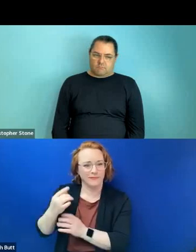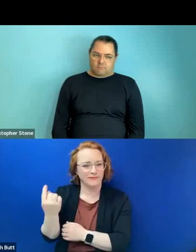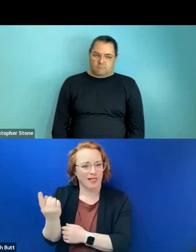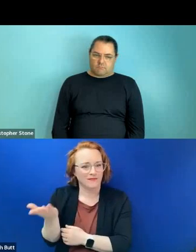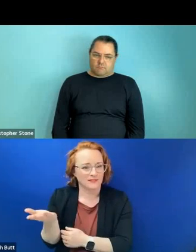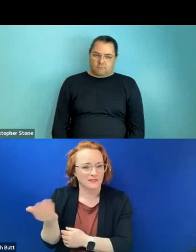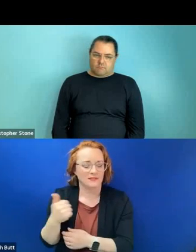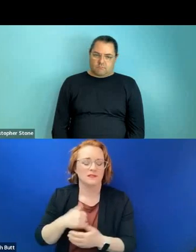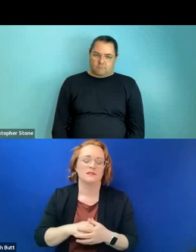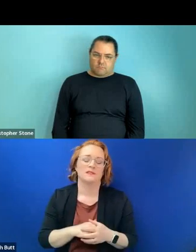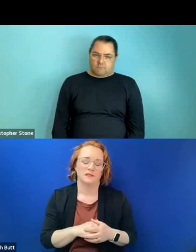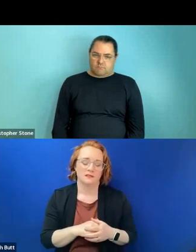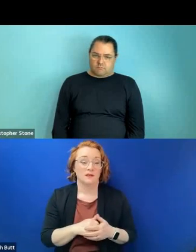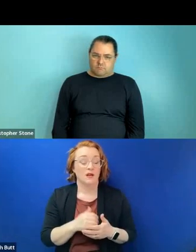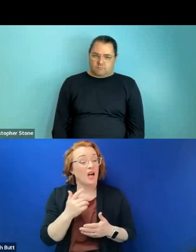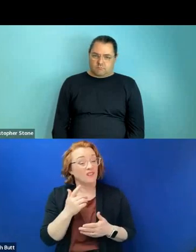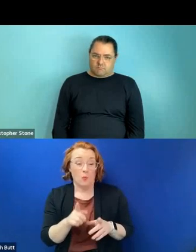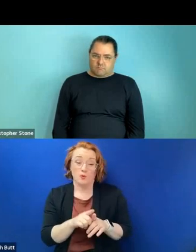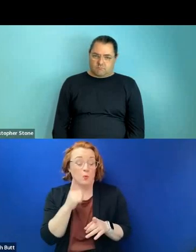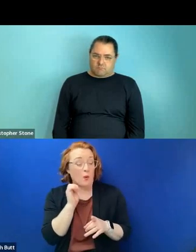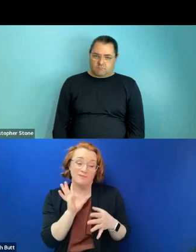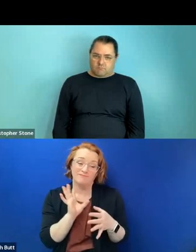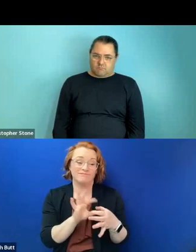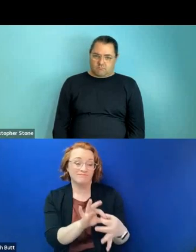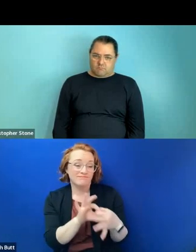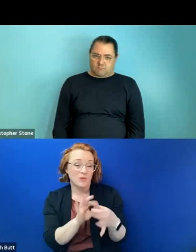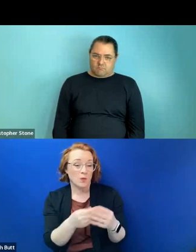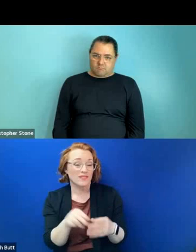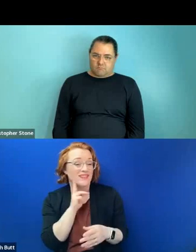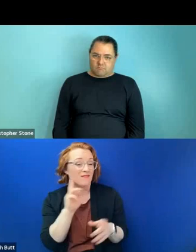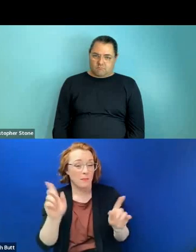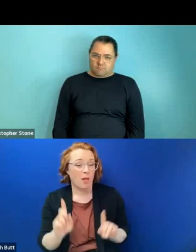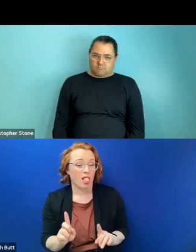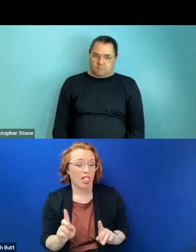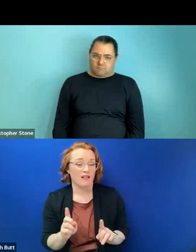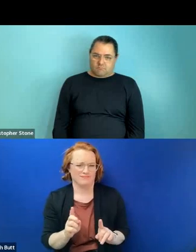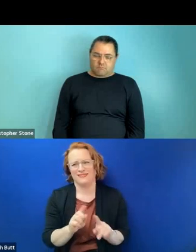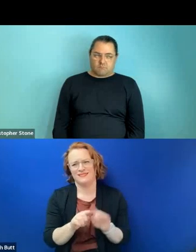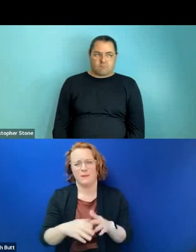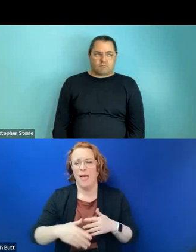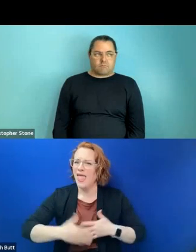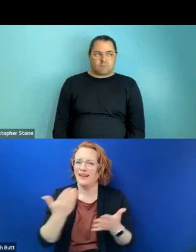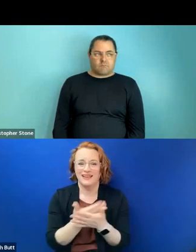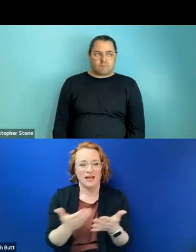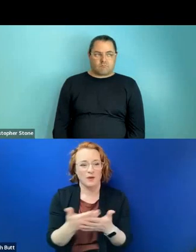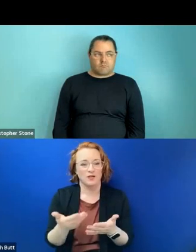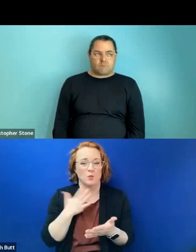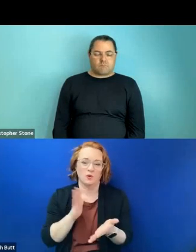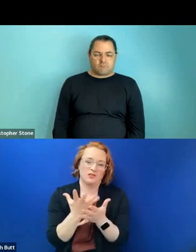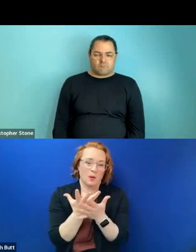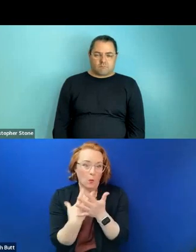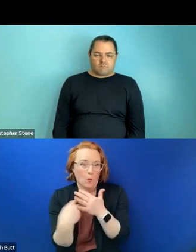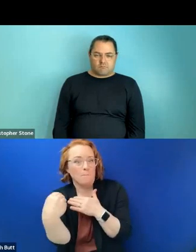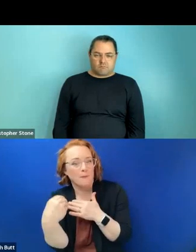And you can get to know some deaf people. I think that's the important thing. Just like with any other language, you want to get a little bit of immersion,